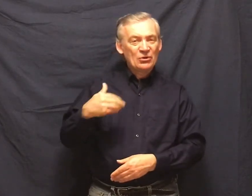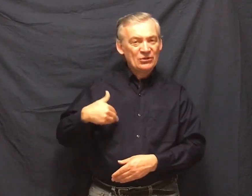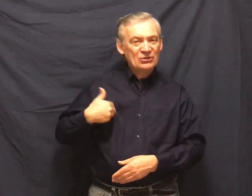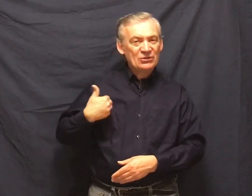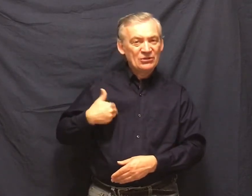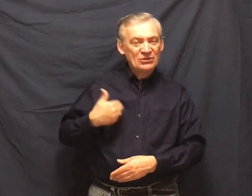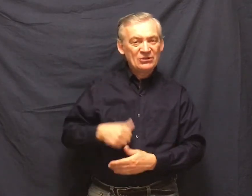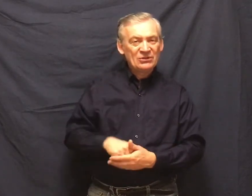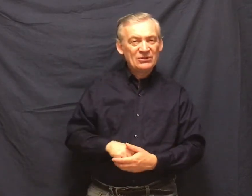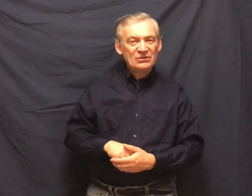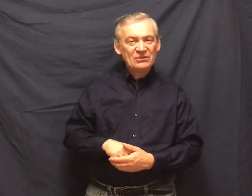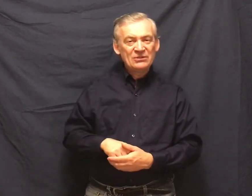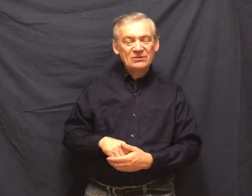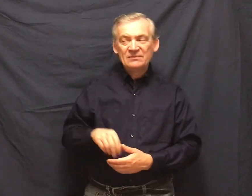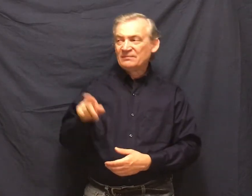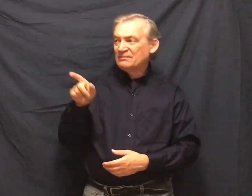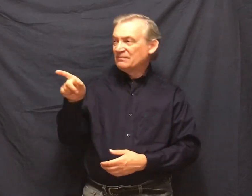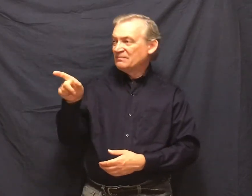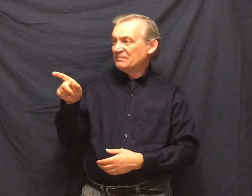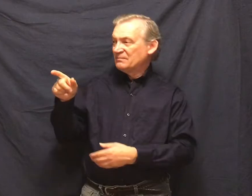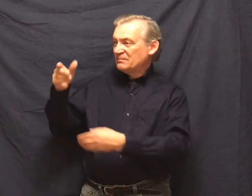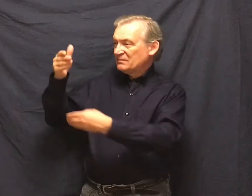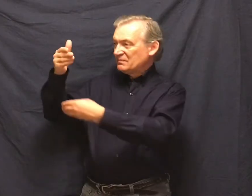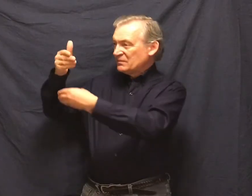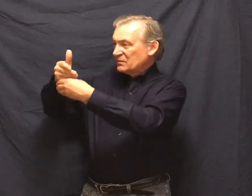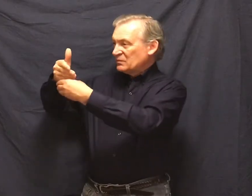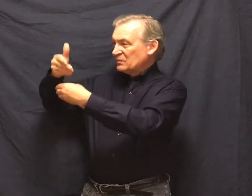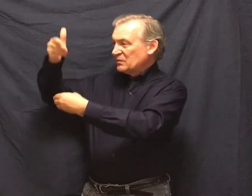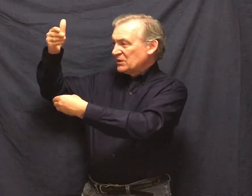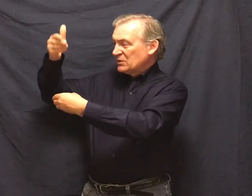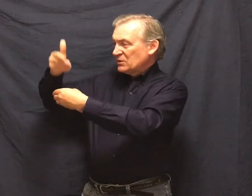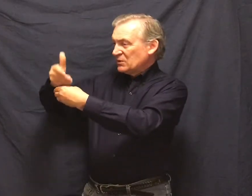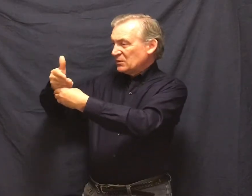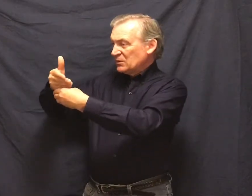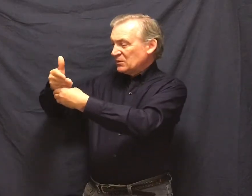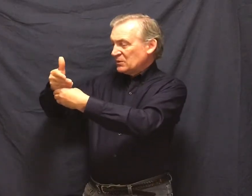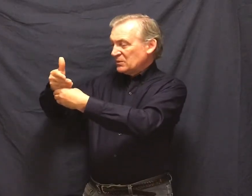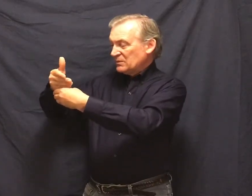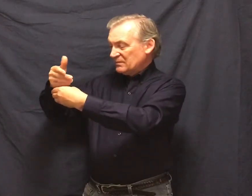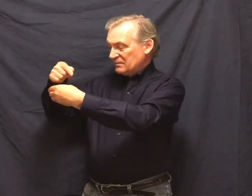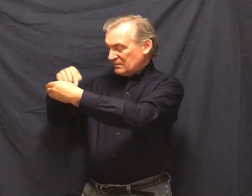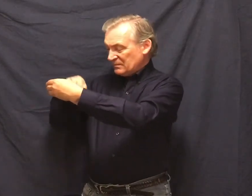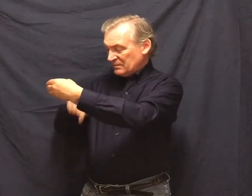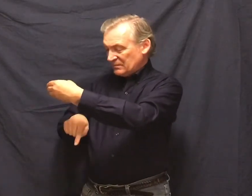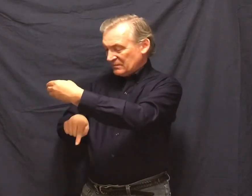and under the window itself, a little bench for leatherworking tools, curved knives,